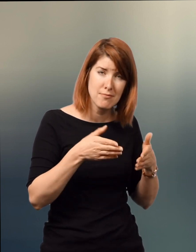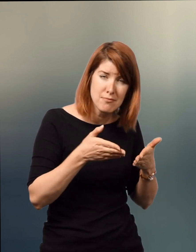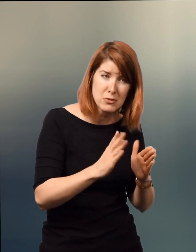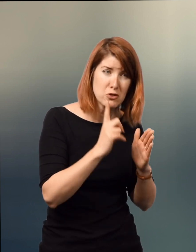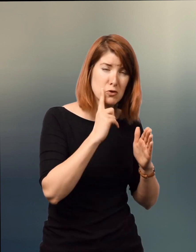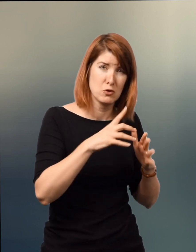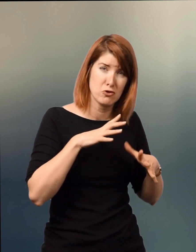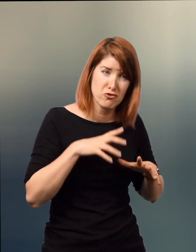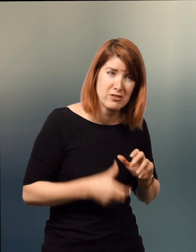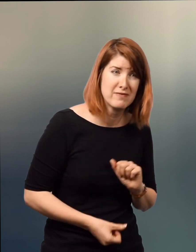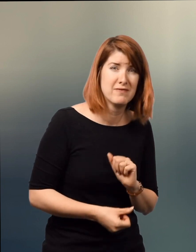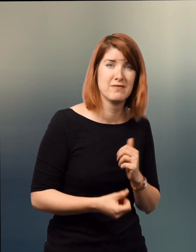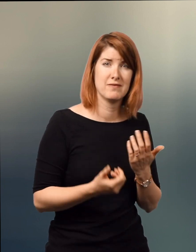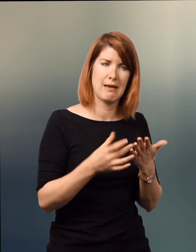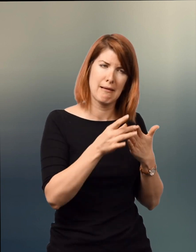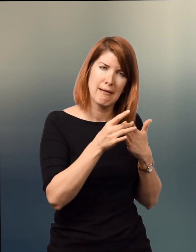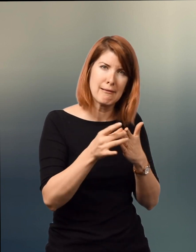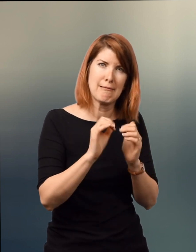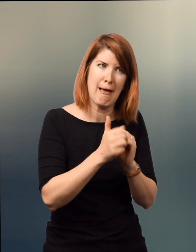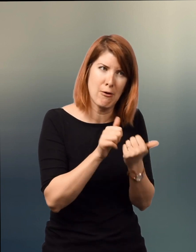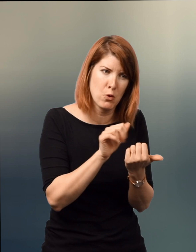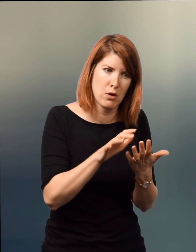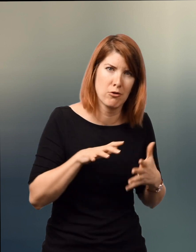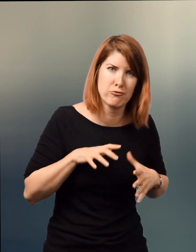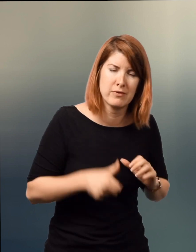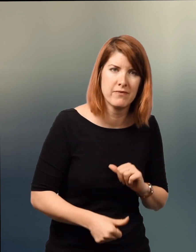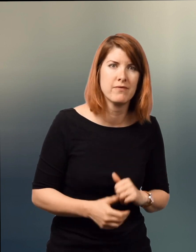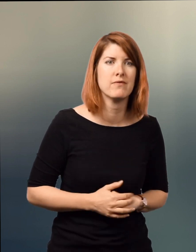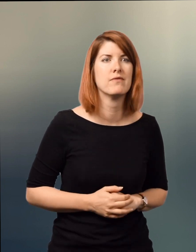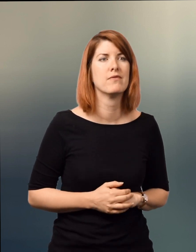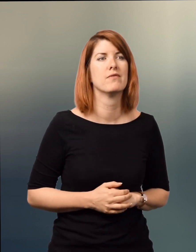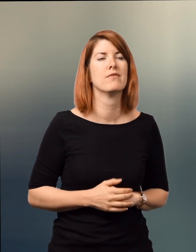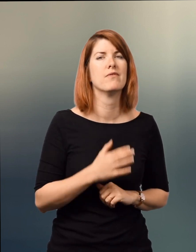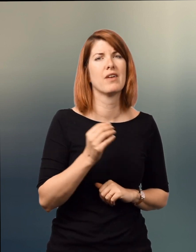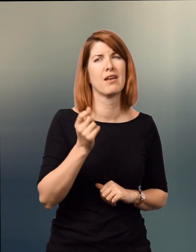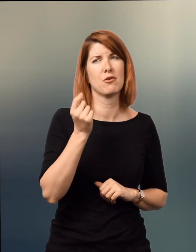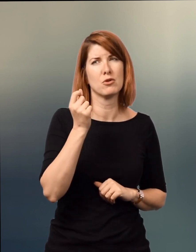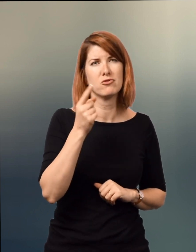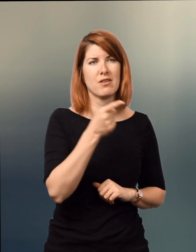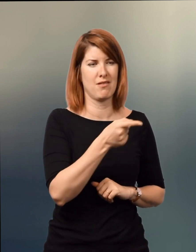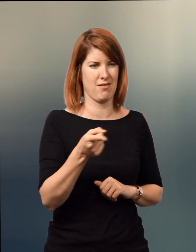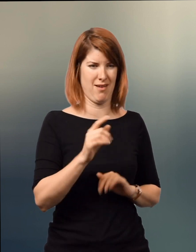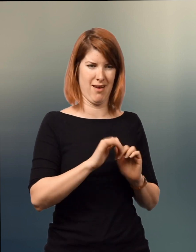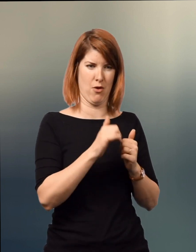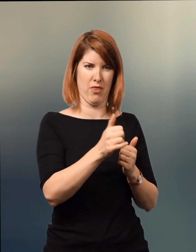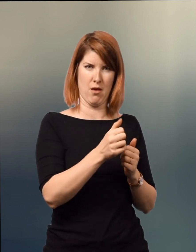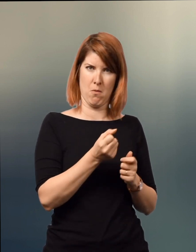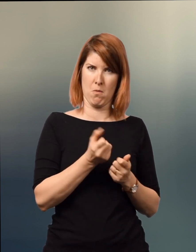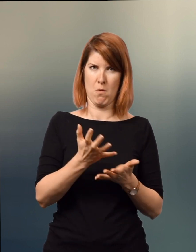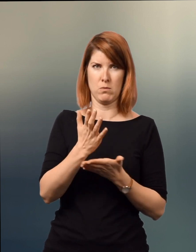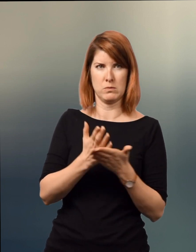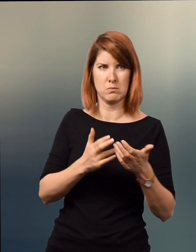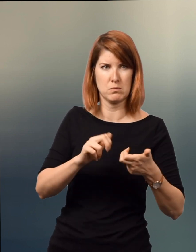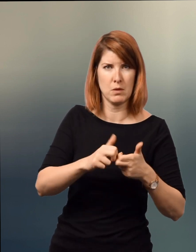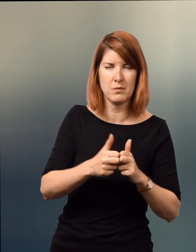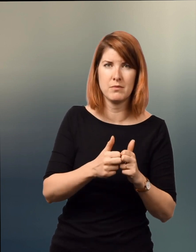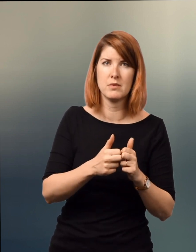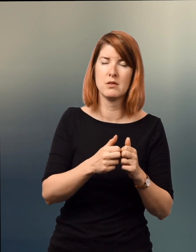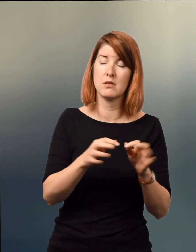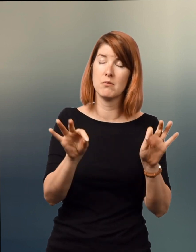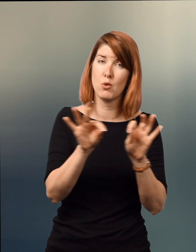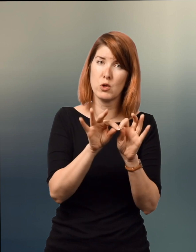to do the grieving that they need to do. In addition to making others aware of this potential cause for the problems the child is